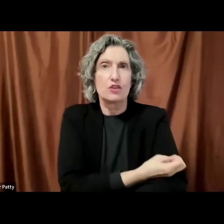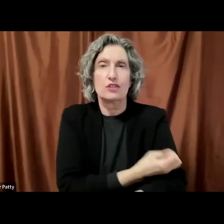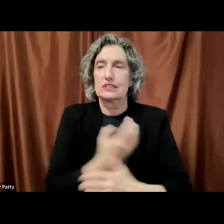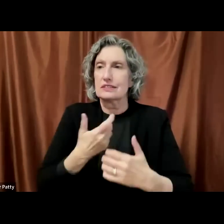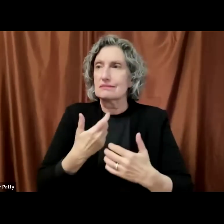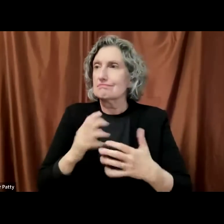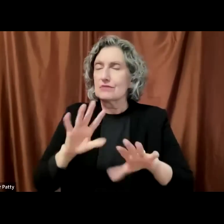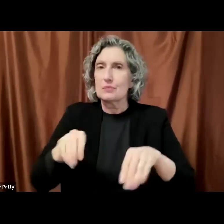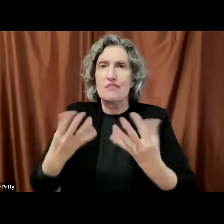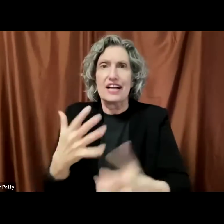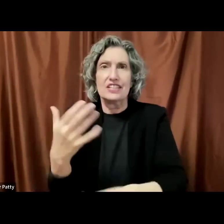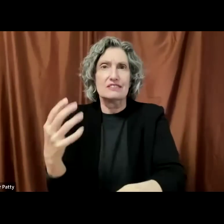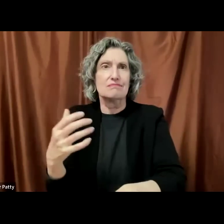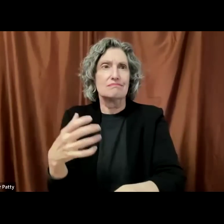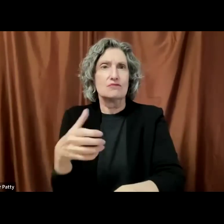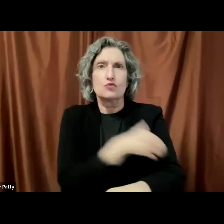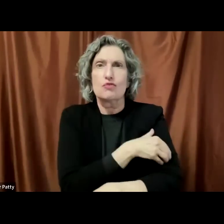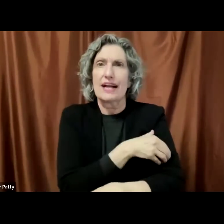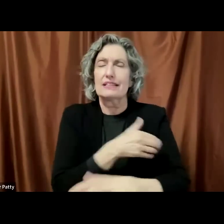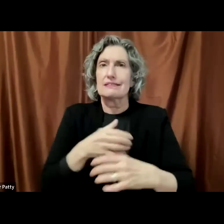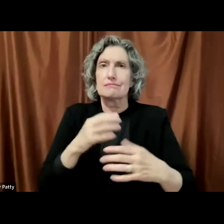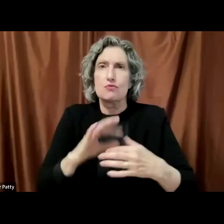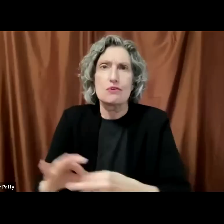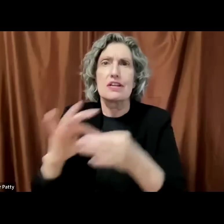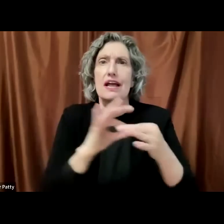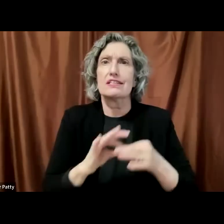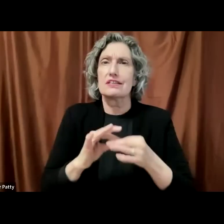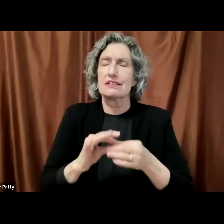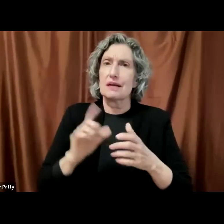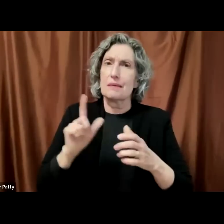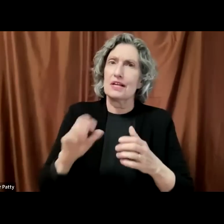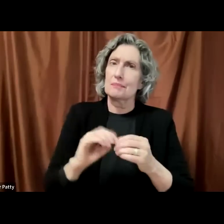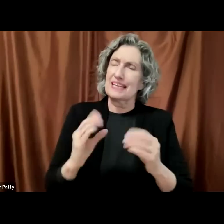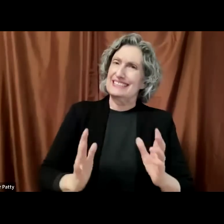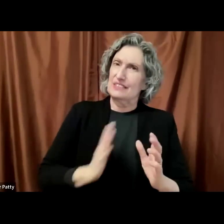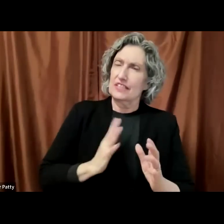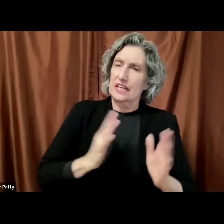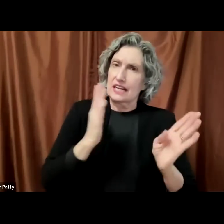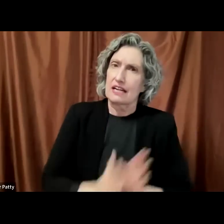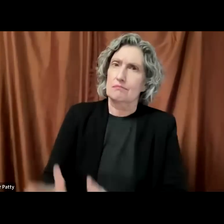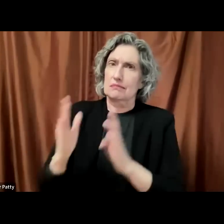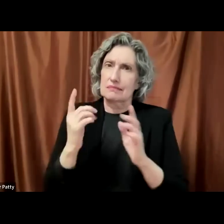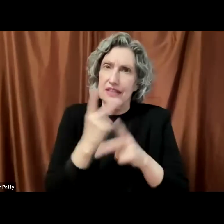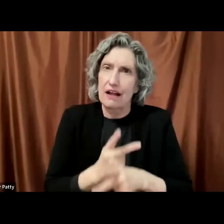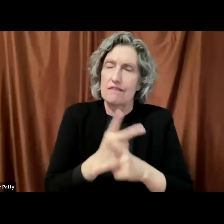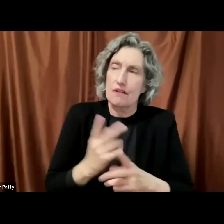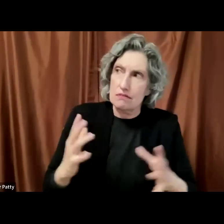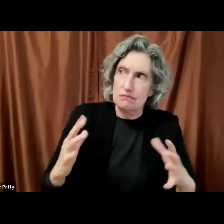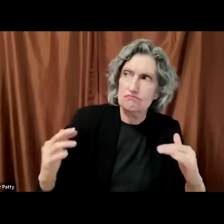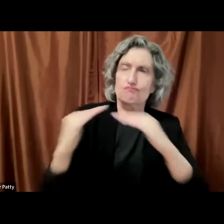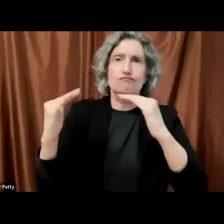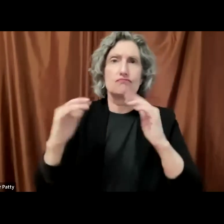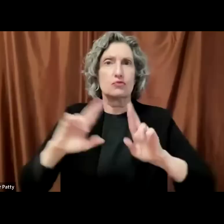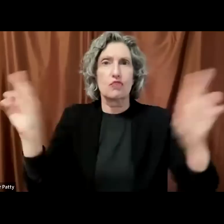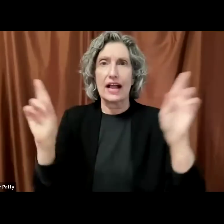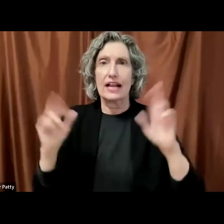sophistication, and coordination. At the National Council of Nonprofits, we are, as I know you are